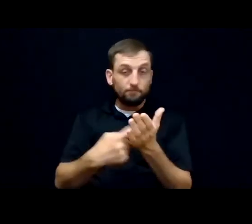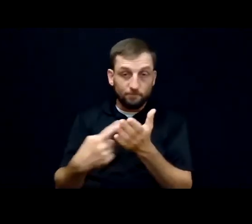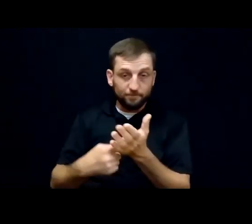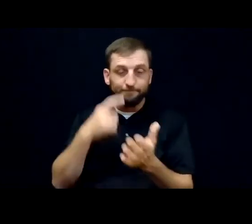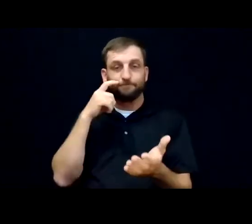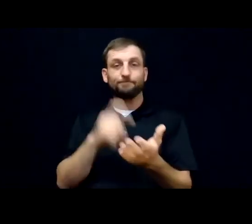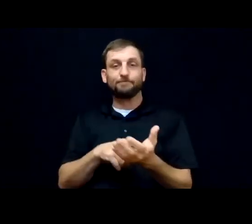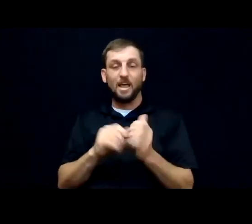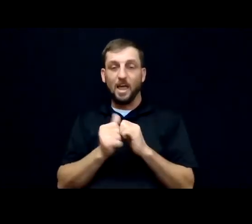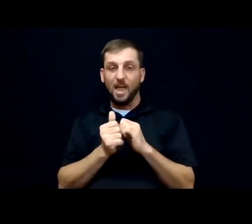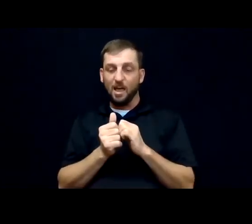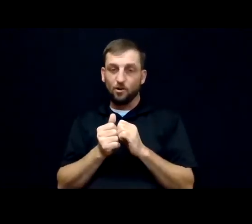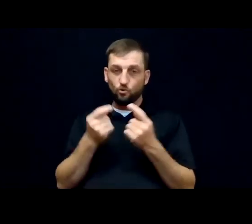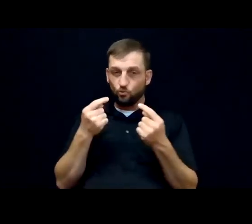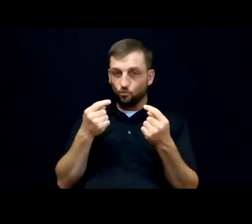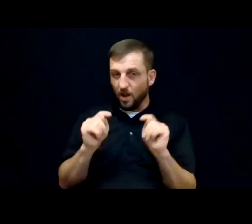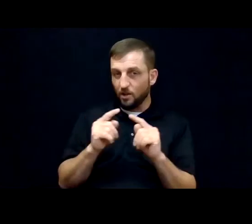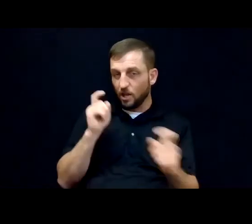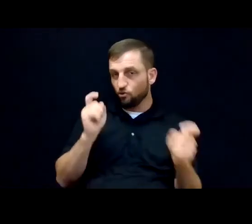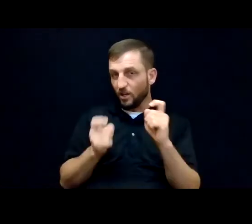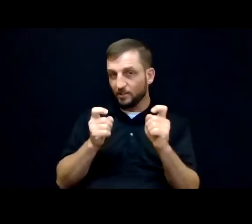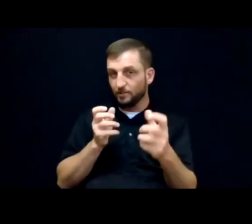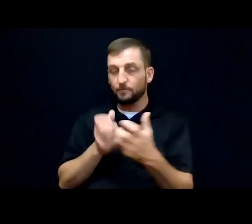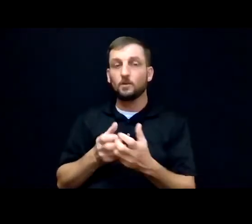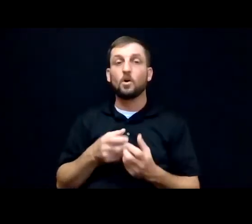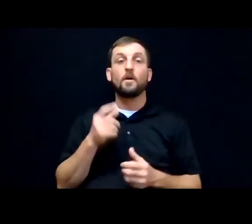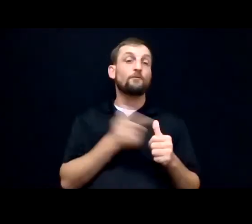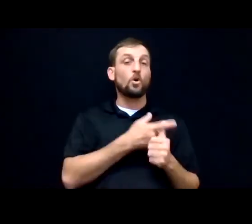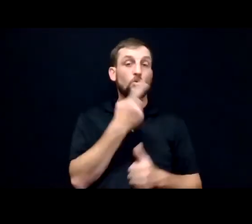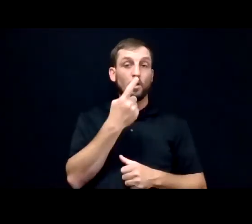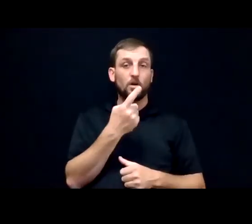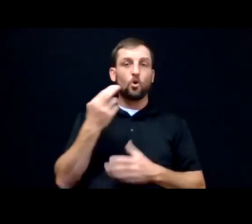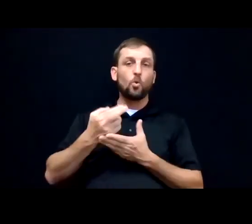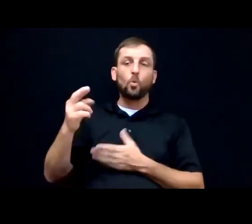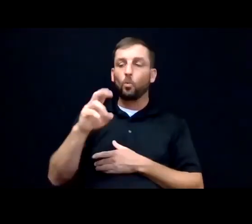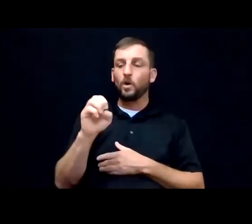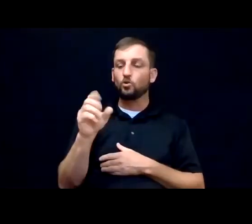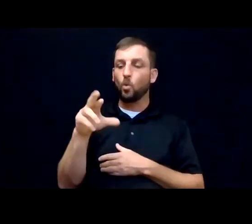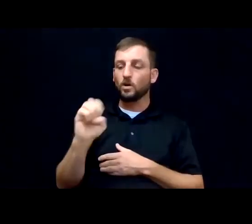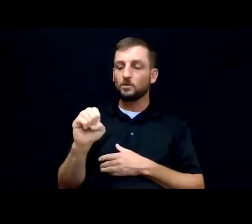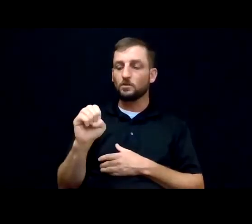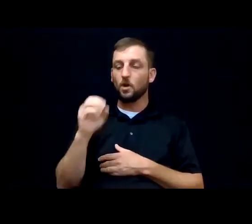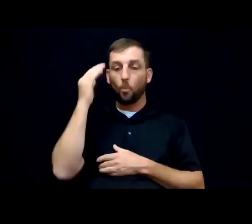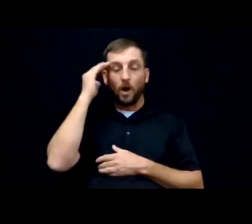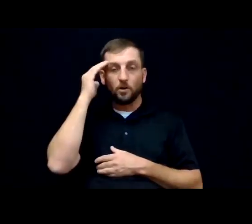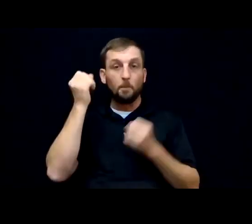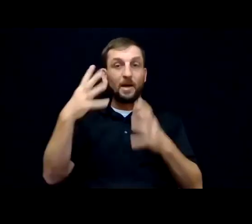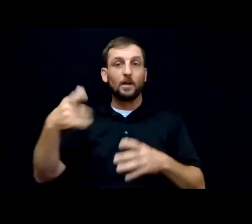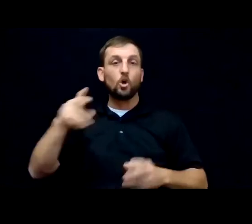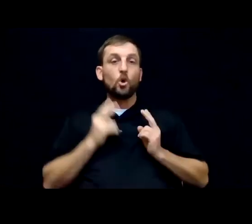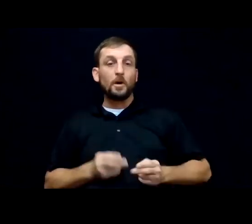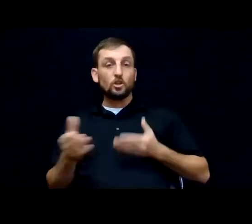to address. The first of which was just resource awareness. A lot of the human service agencies in our